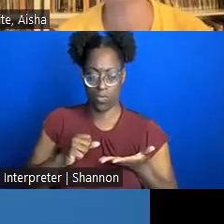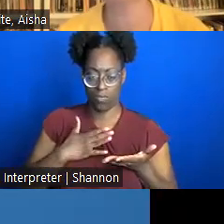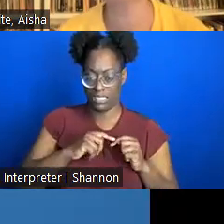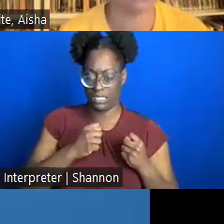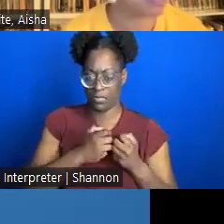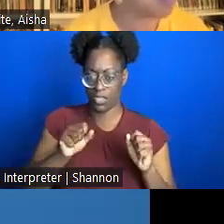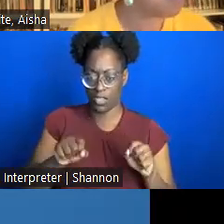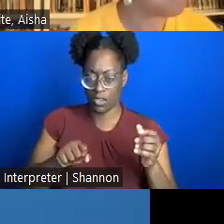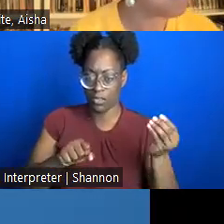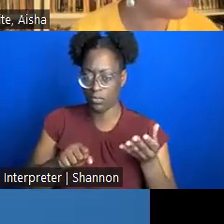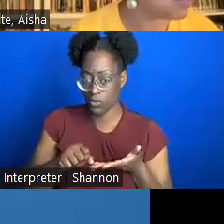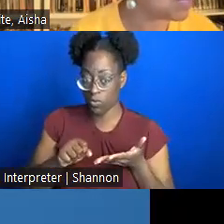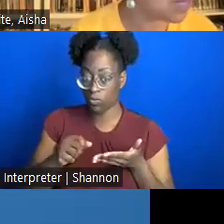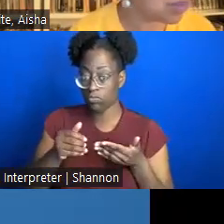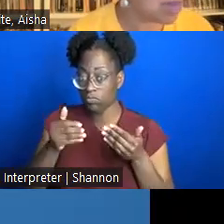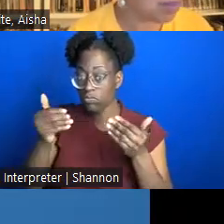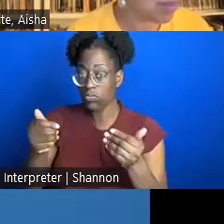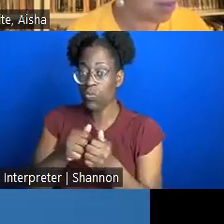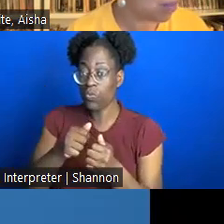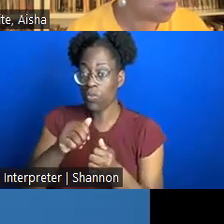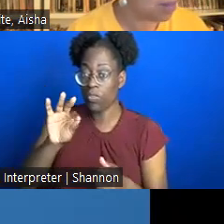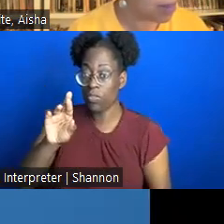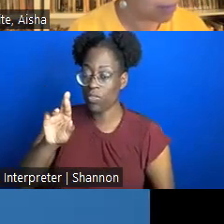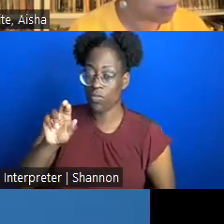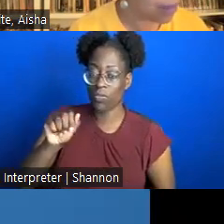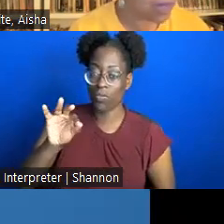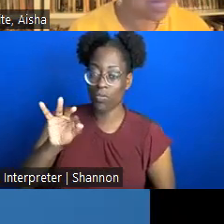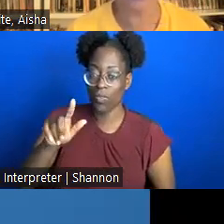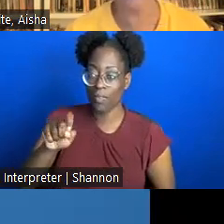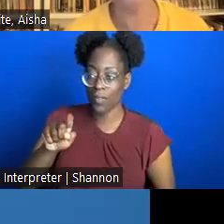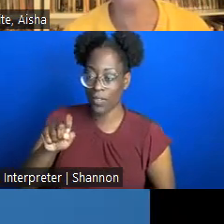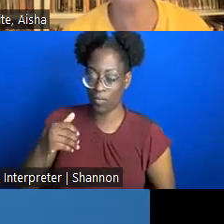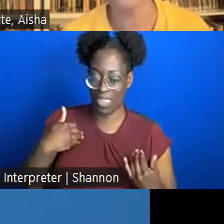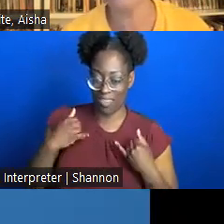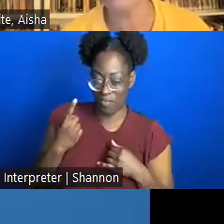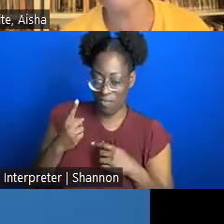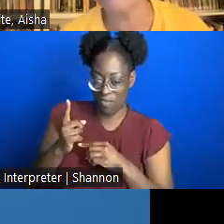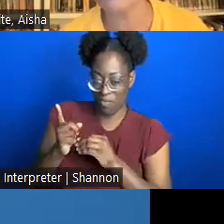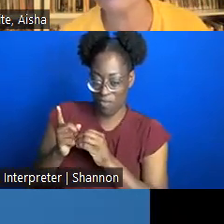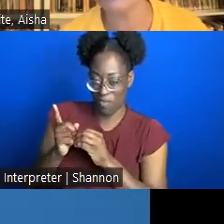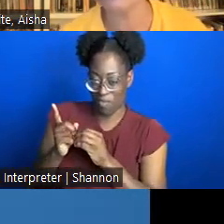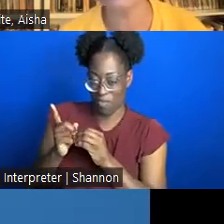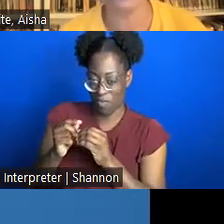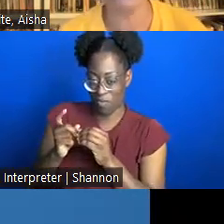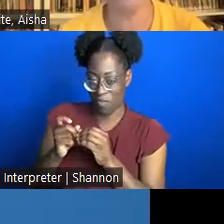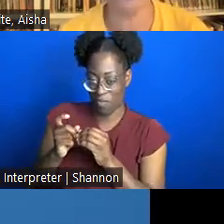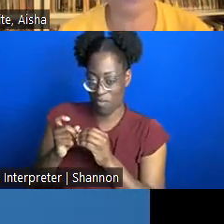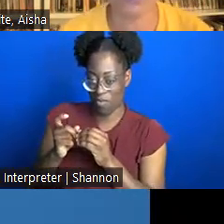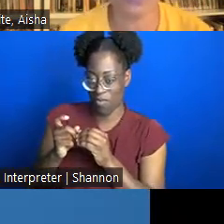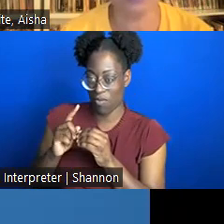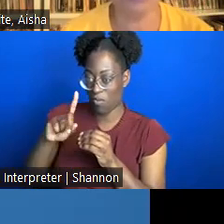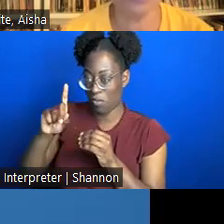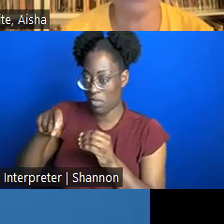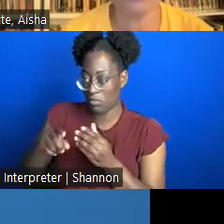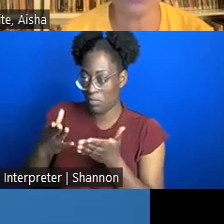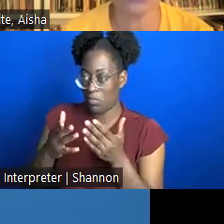to squeeze in that final question we have. We only have 1 minute for it. So maybe if folks are willing to stay on for maybe